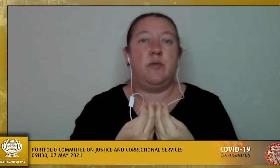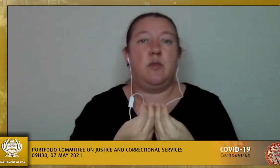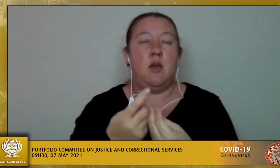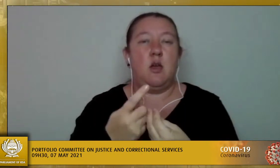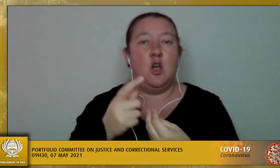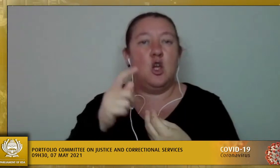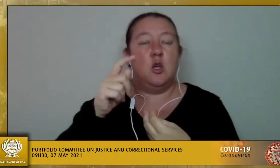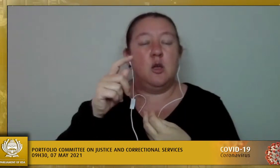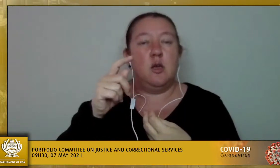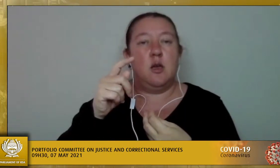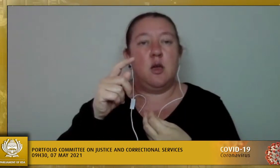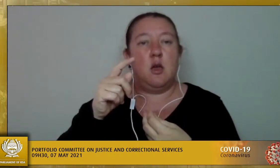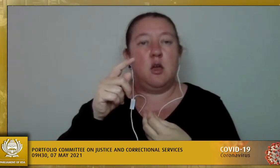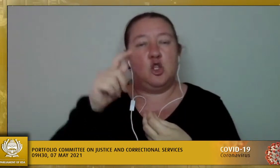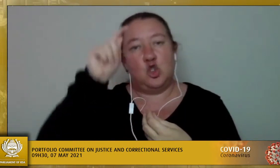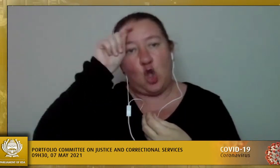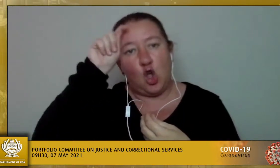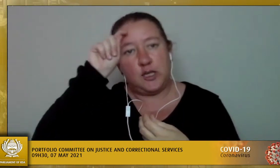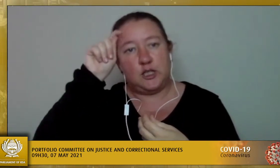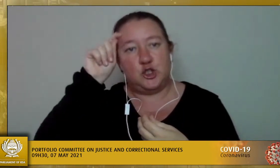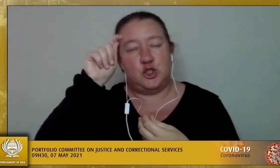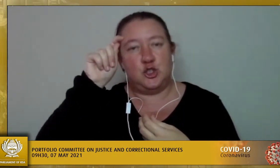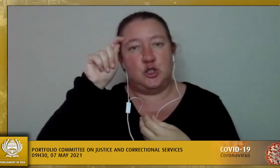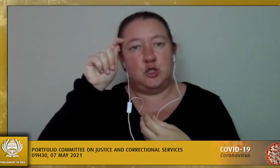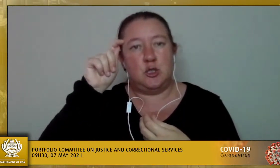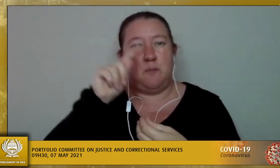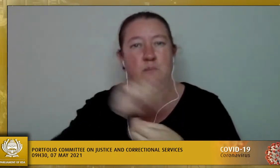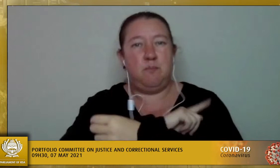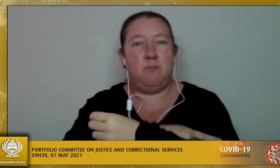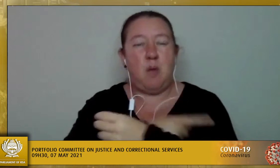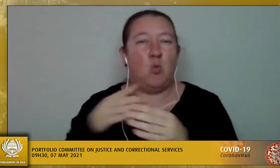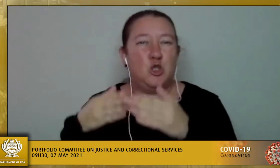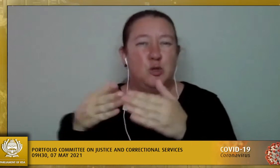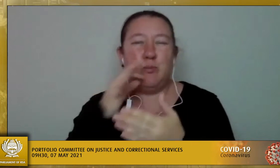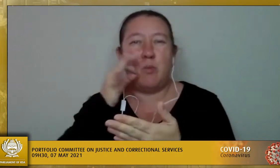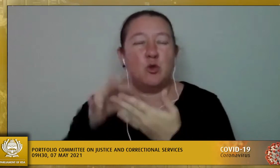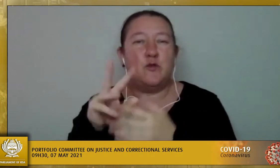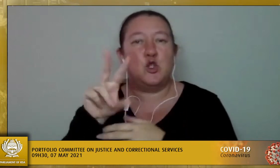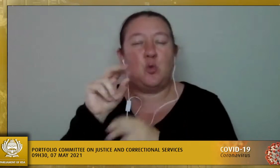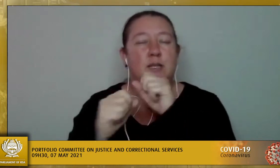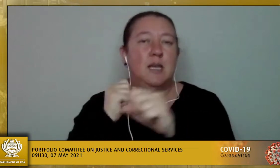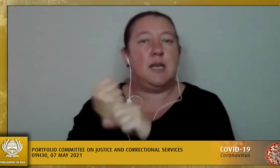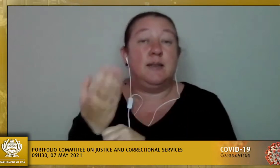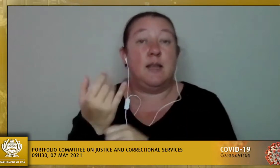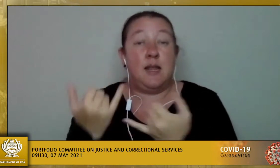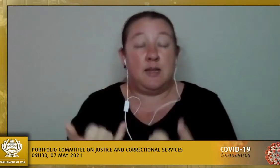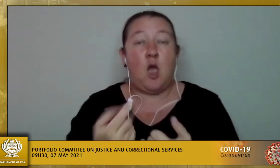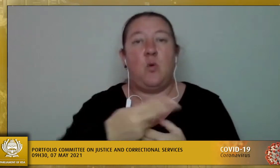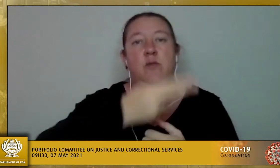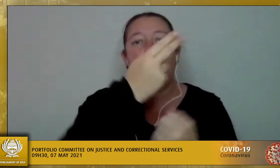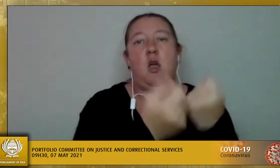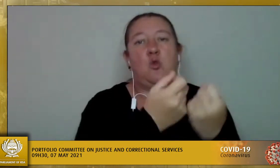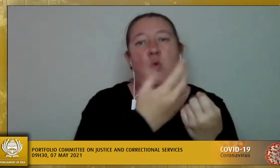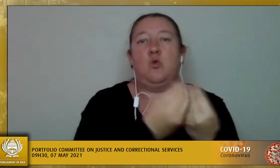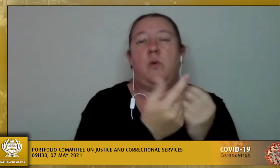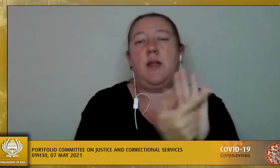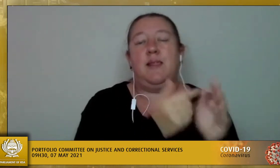power strip proposed tender of a 20-year tender we see that sitting in the high court of litigation already